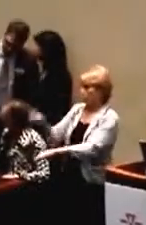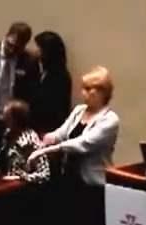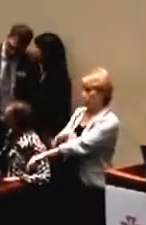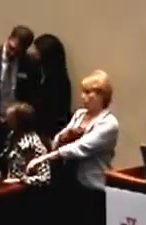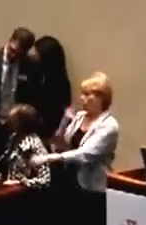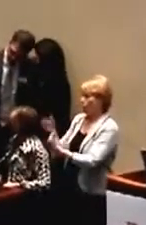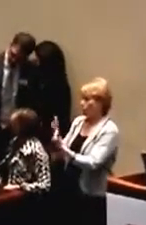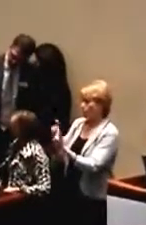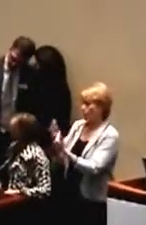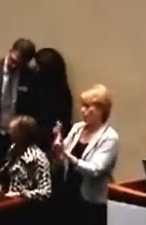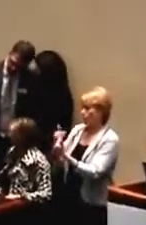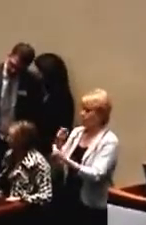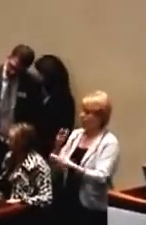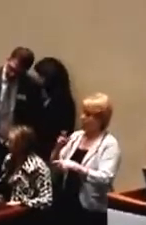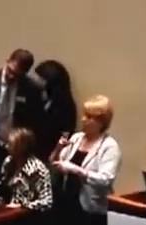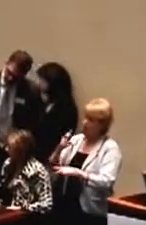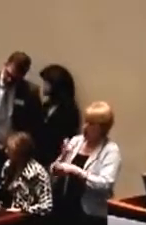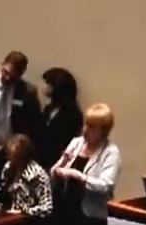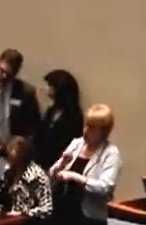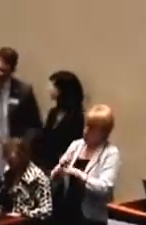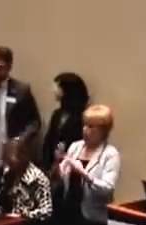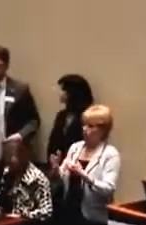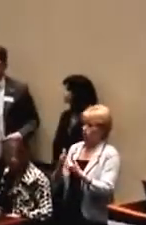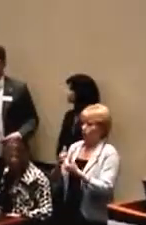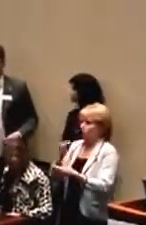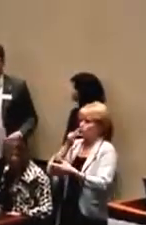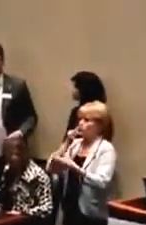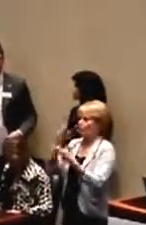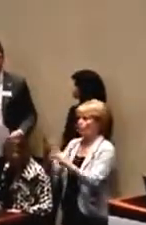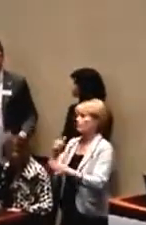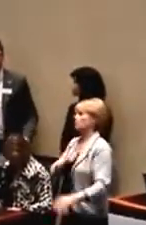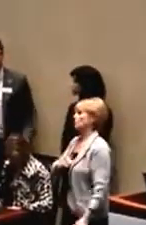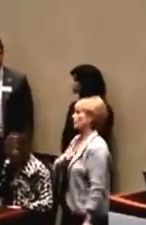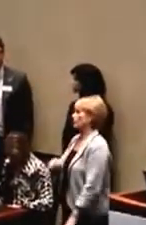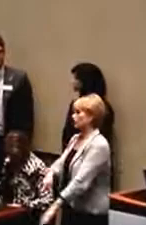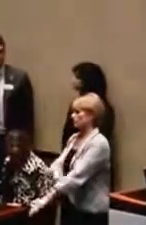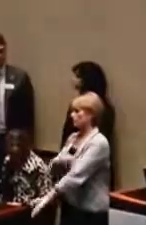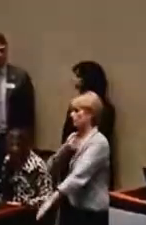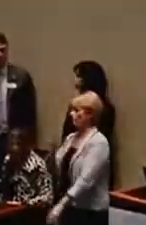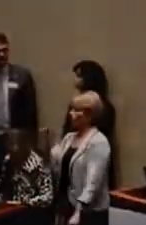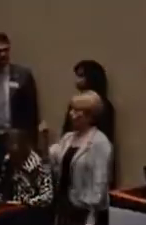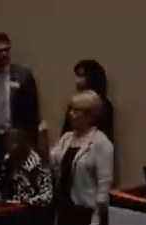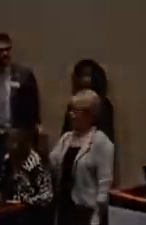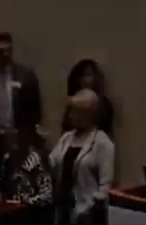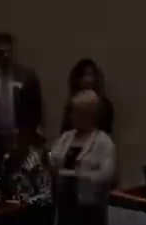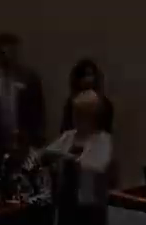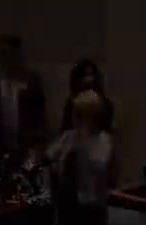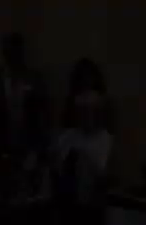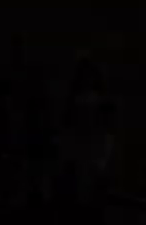We're nearly there. All the hard work is done. We're into the home straight now. So sorry it's taken so long. 2013, it'll be up. Thank you.